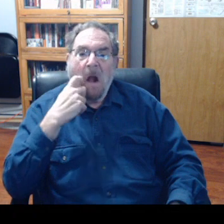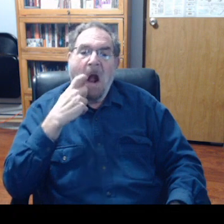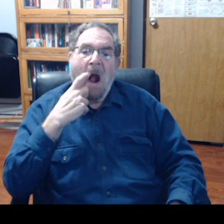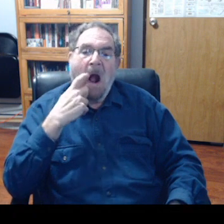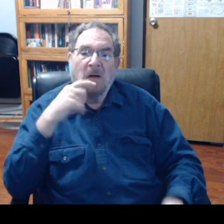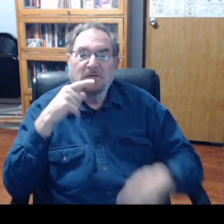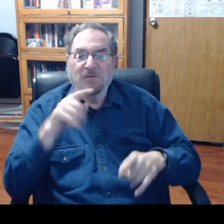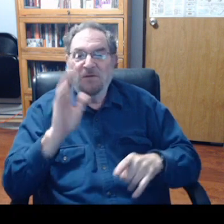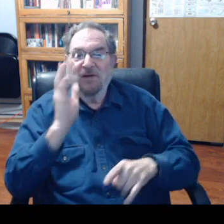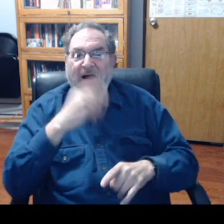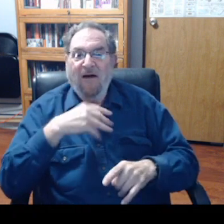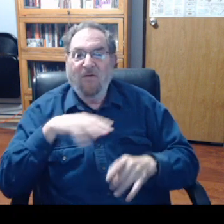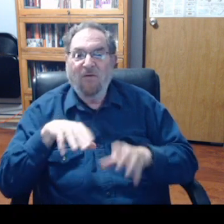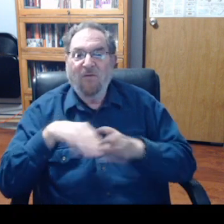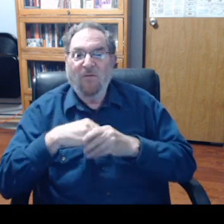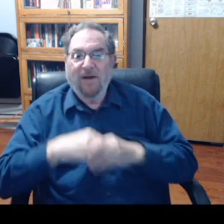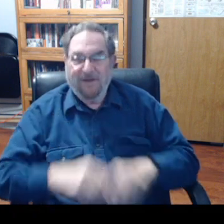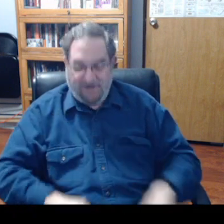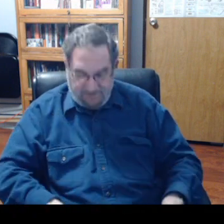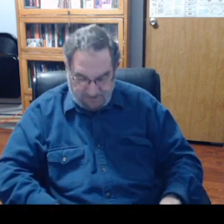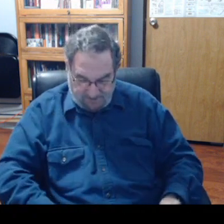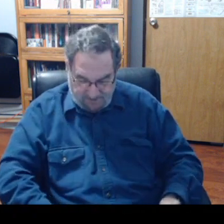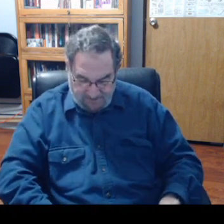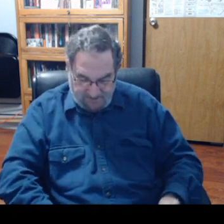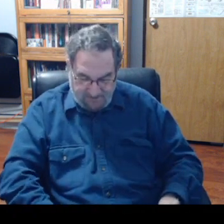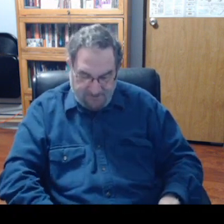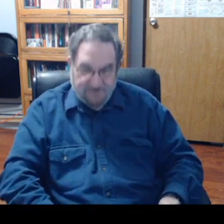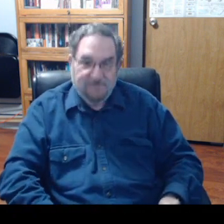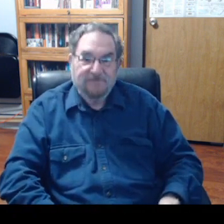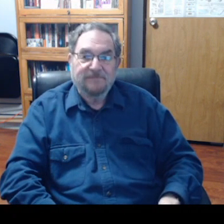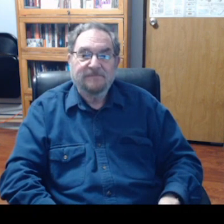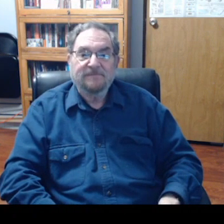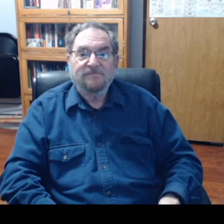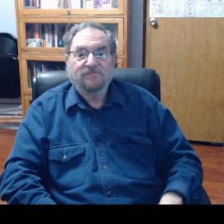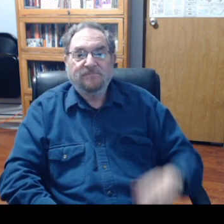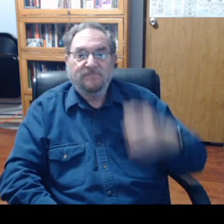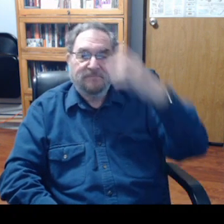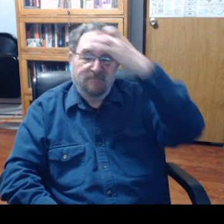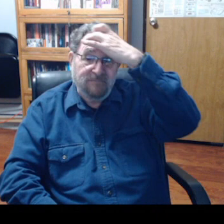saxophone during our wedding.